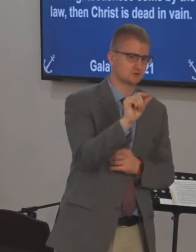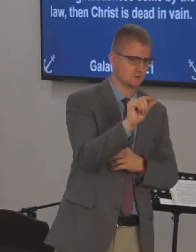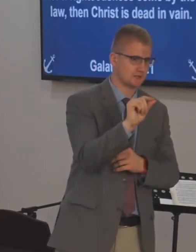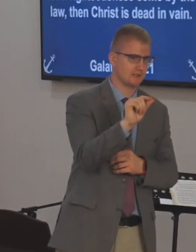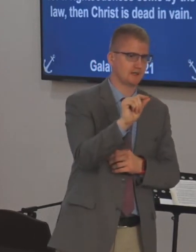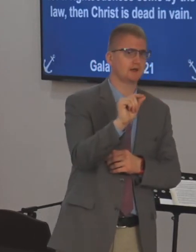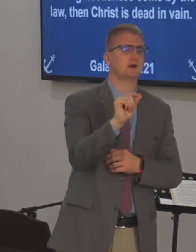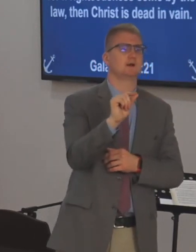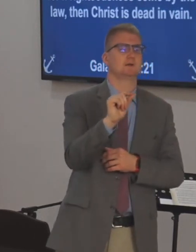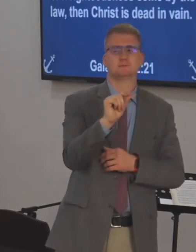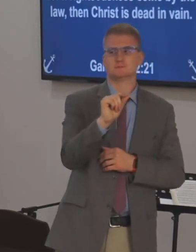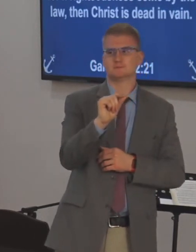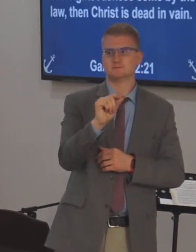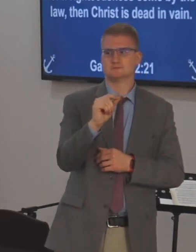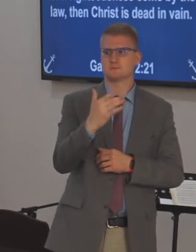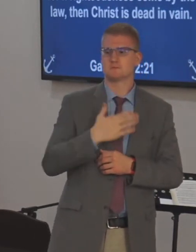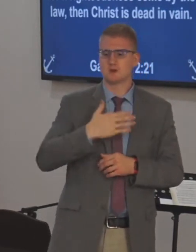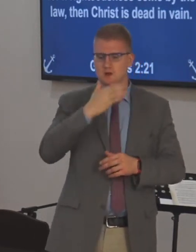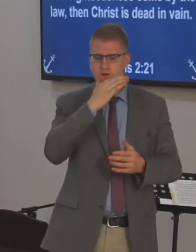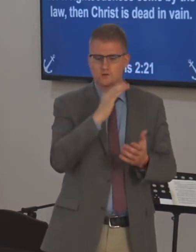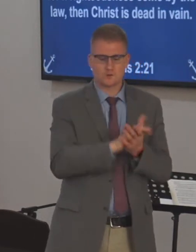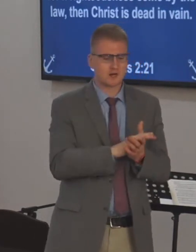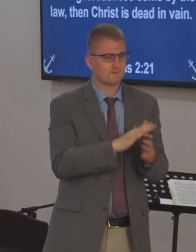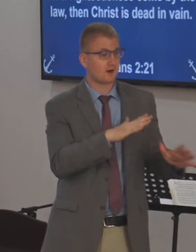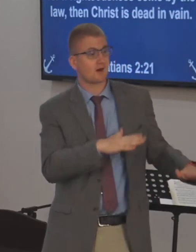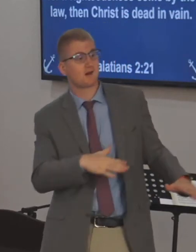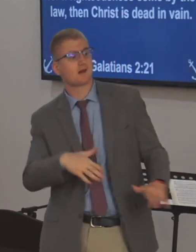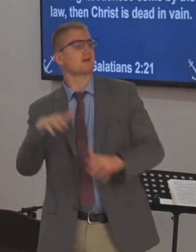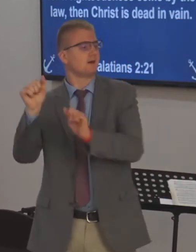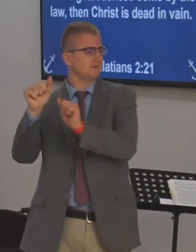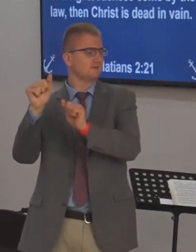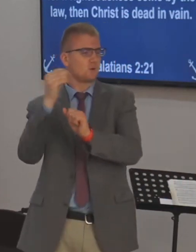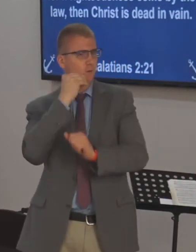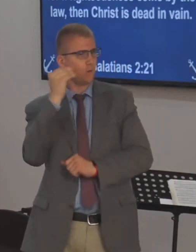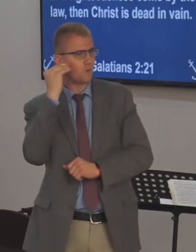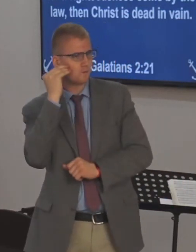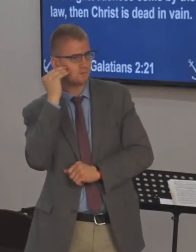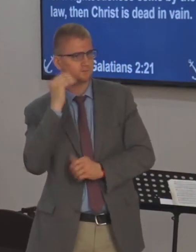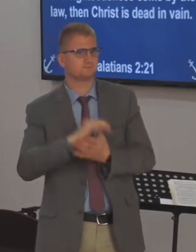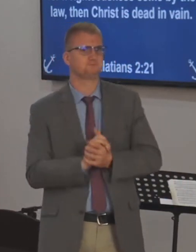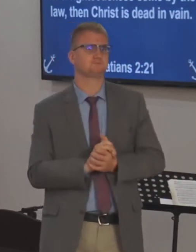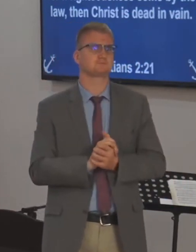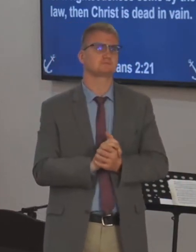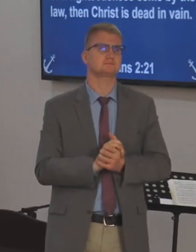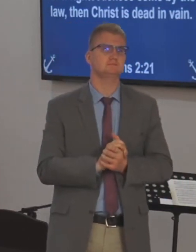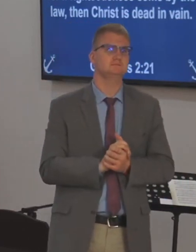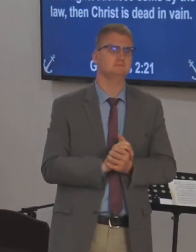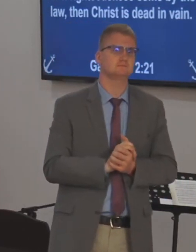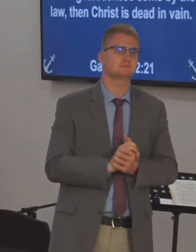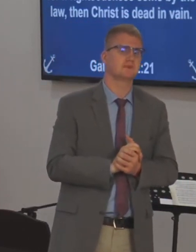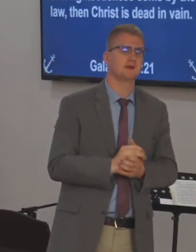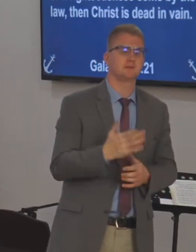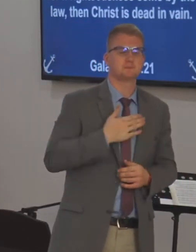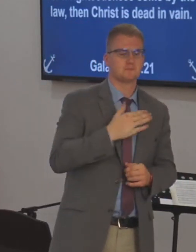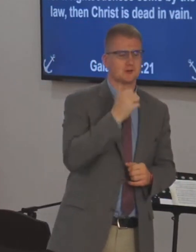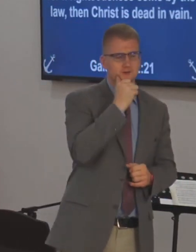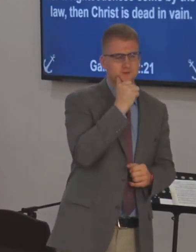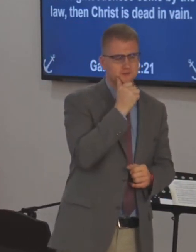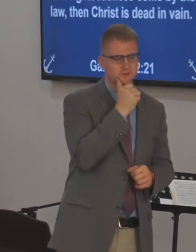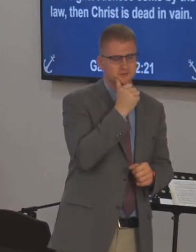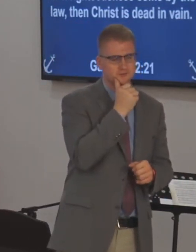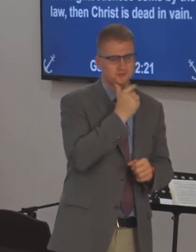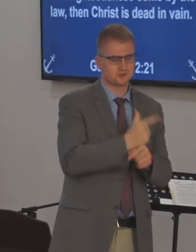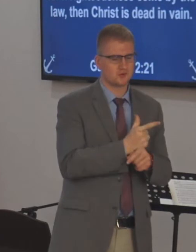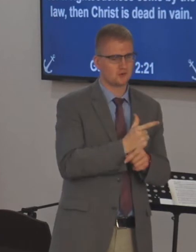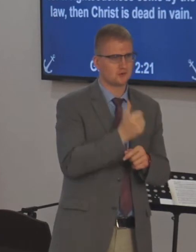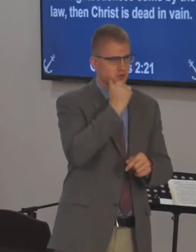has gone home. That always bothered my daughter because she says, this is our home. And my wife would always tell her,